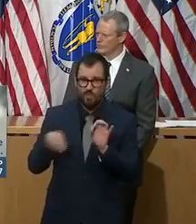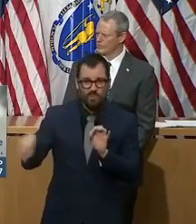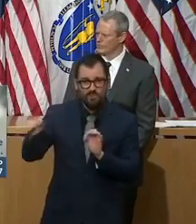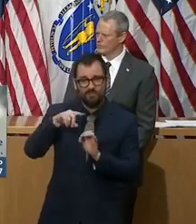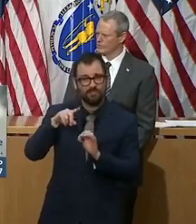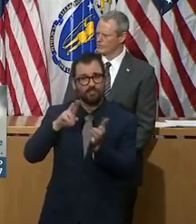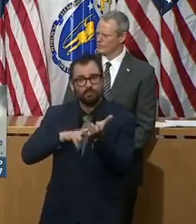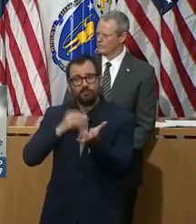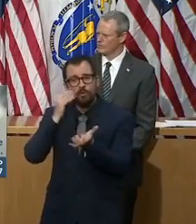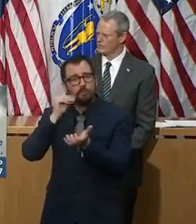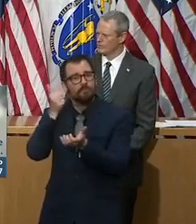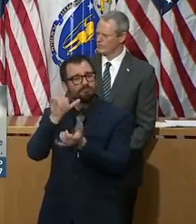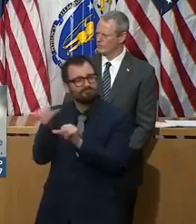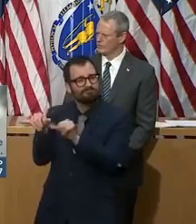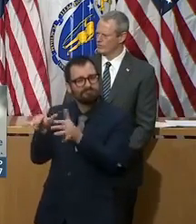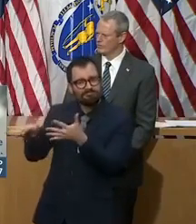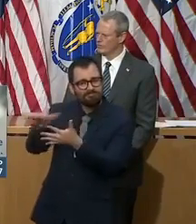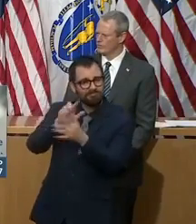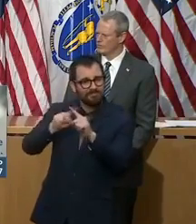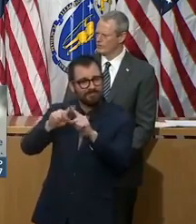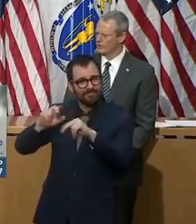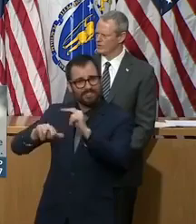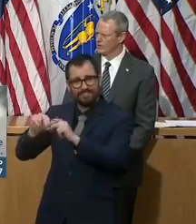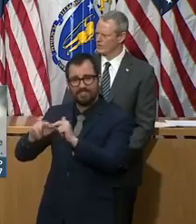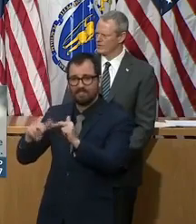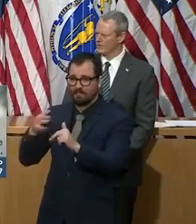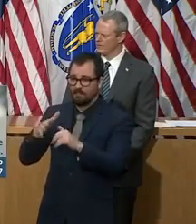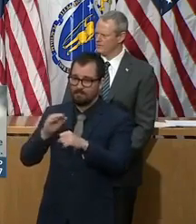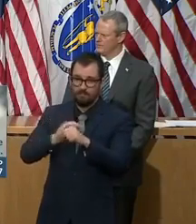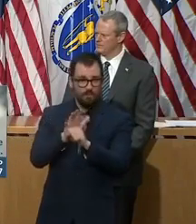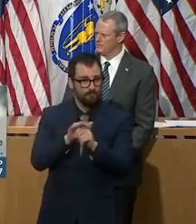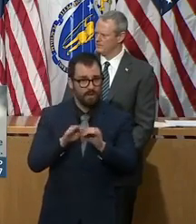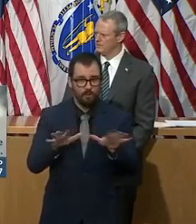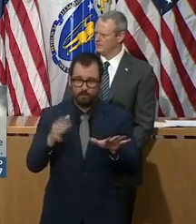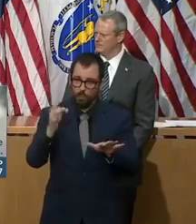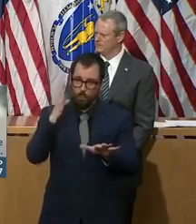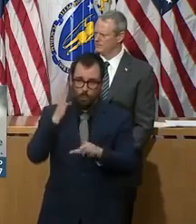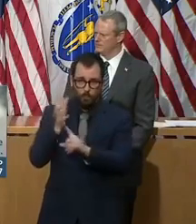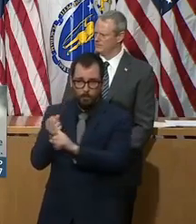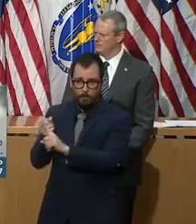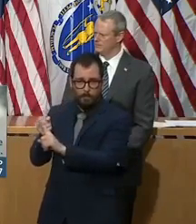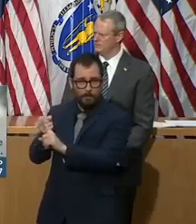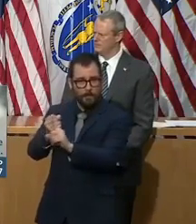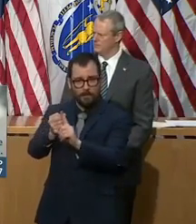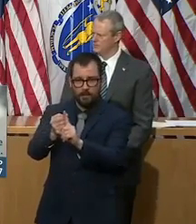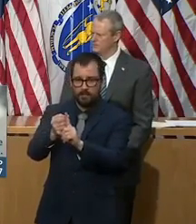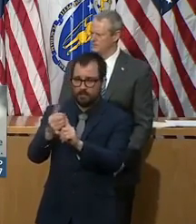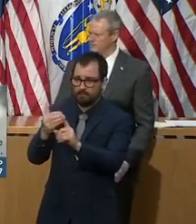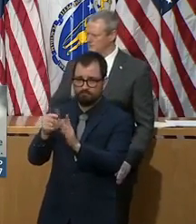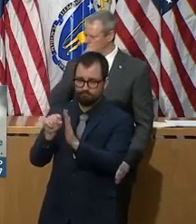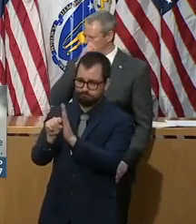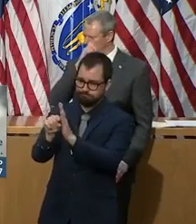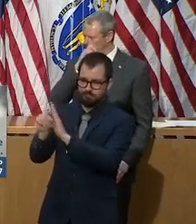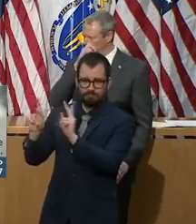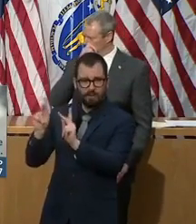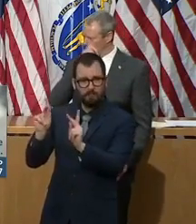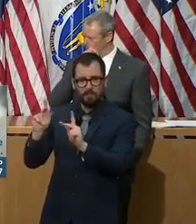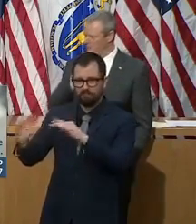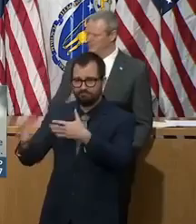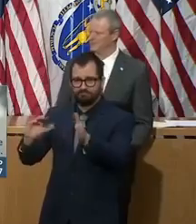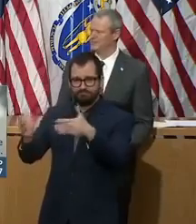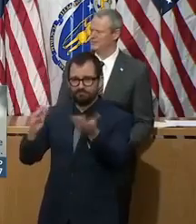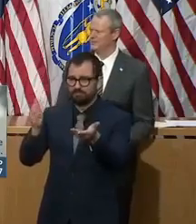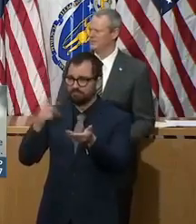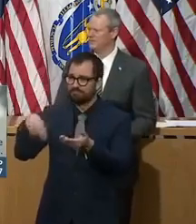fatal COVID-19 is for individuals who are older, that we need to have a baseline in order to create the separate wings, the